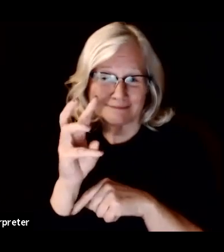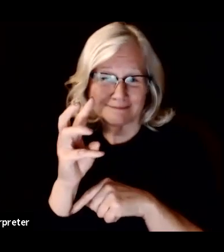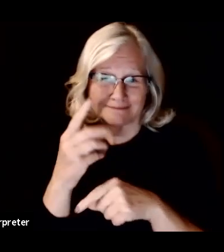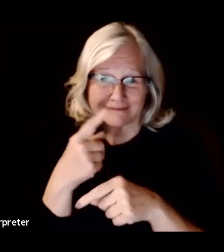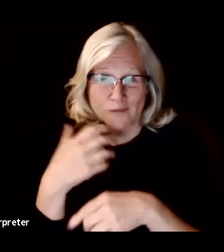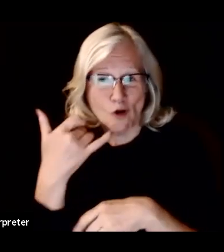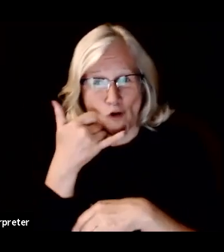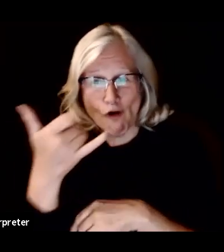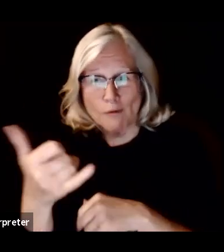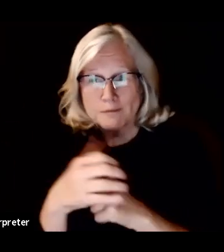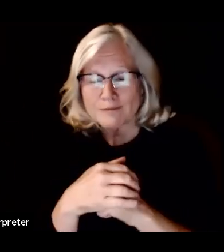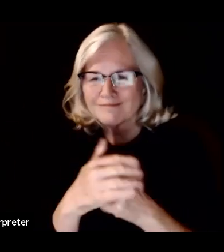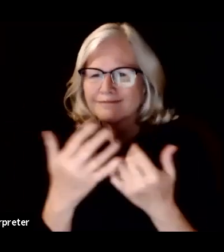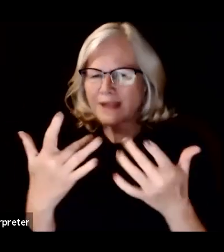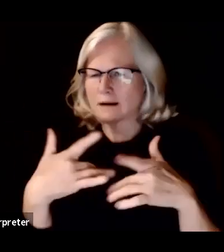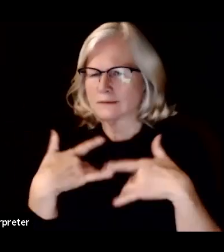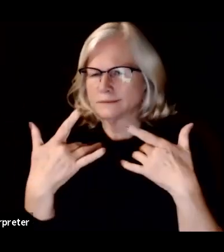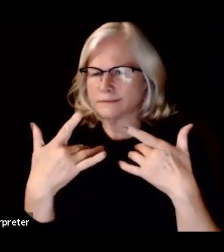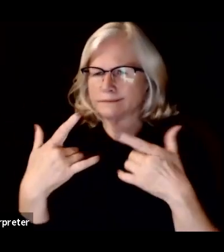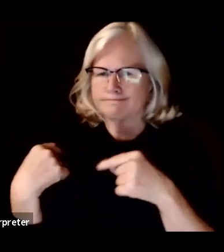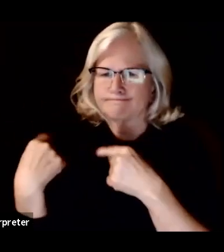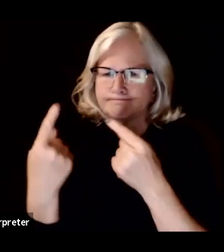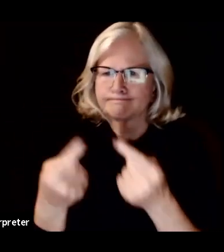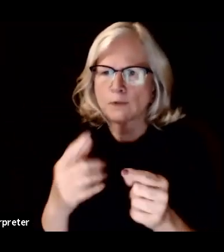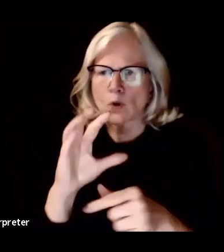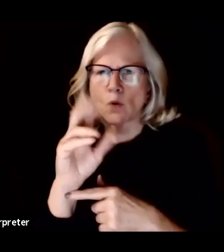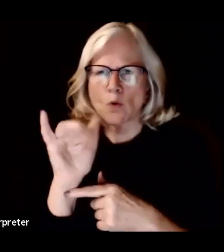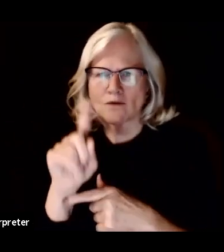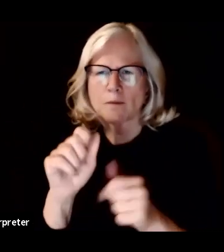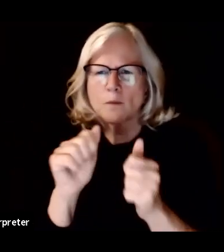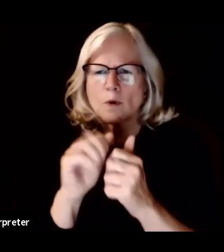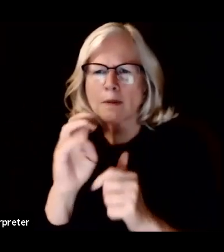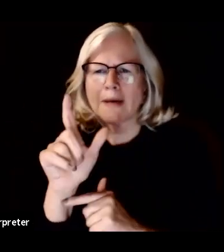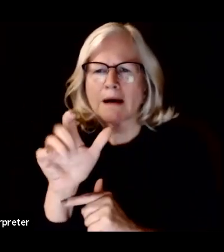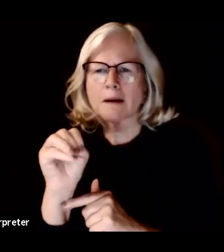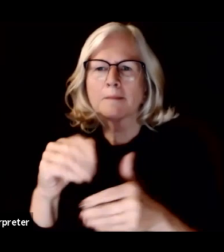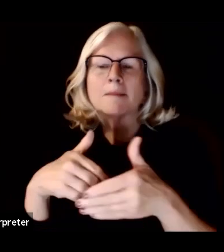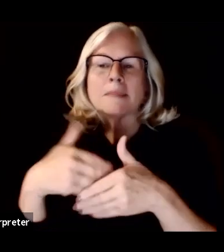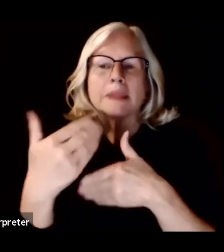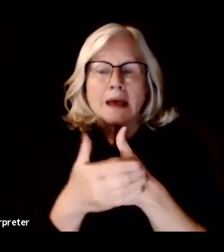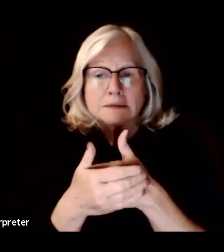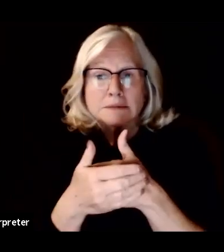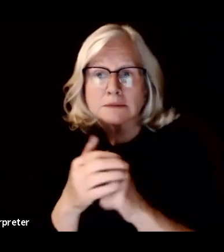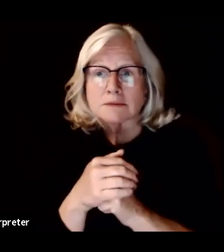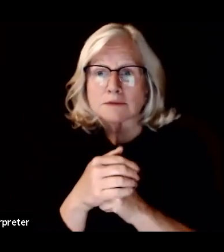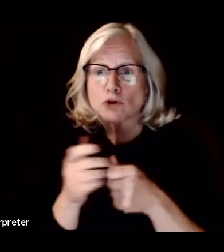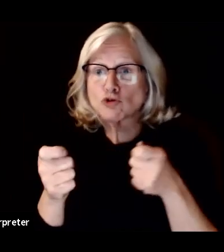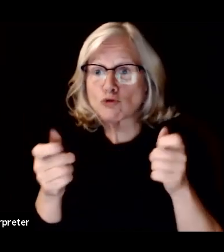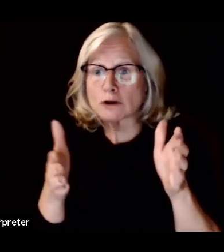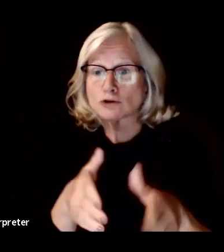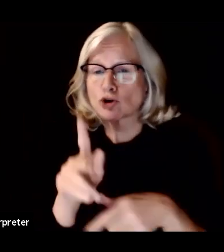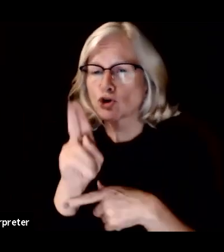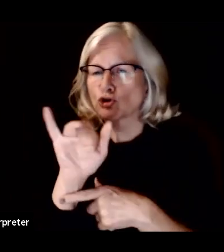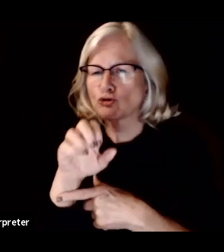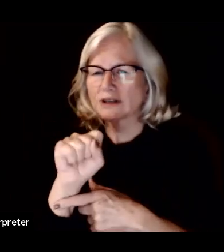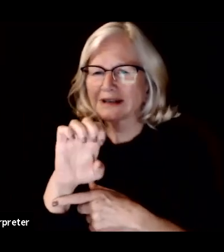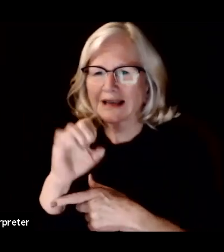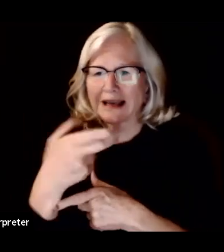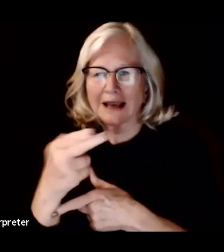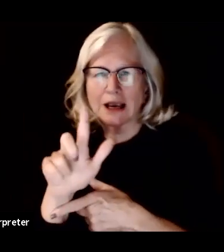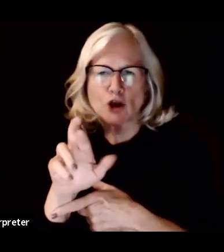We'll also hear from MDH Infectious Disease Director Chris Ersman and State Epidemiologist Dr. Ruth Field. After that, we'll open it up for questions